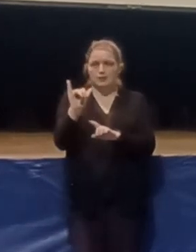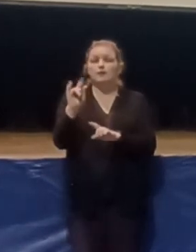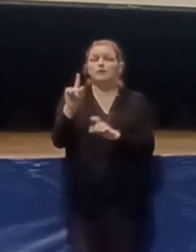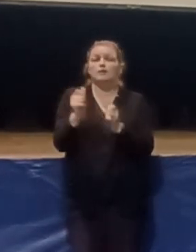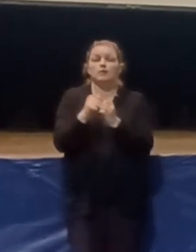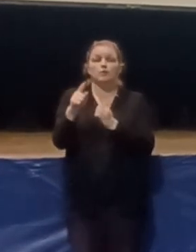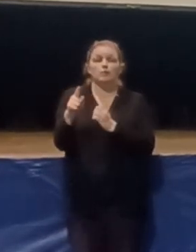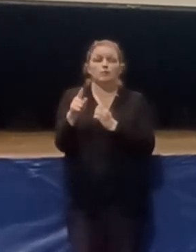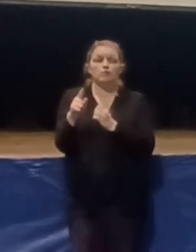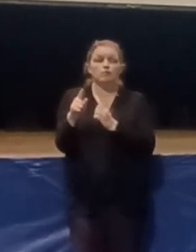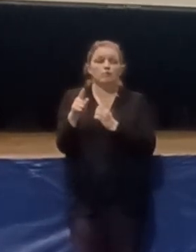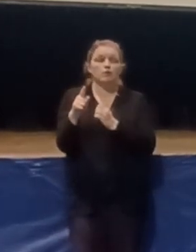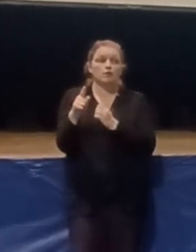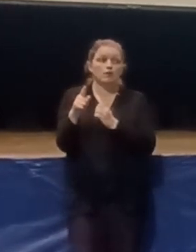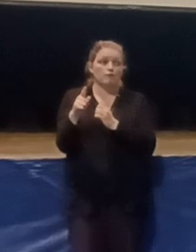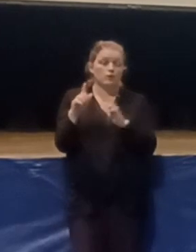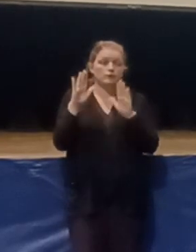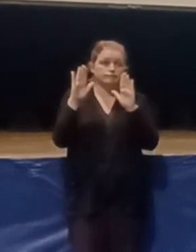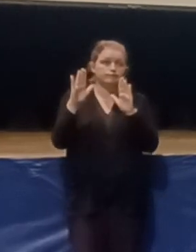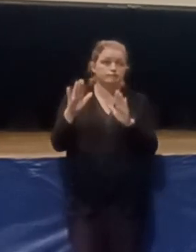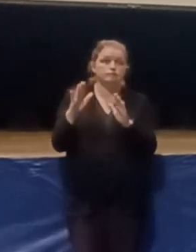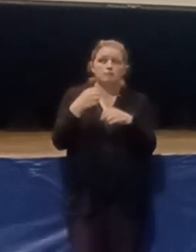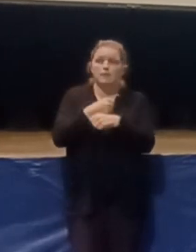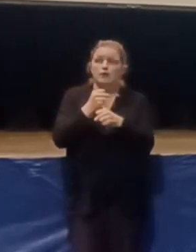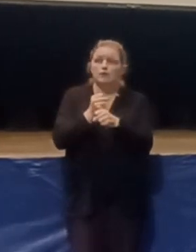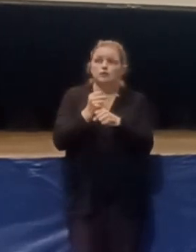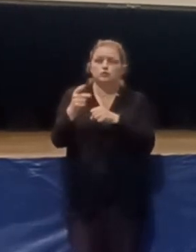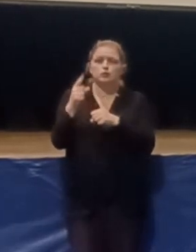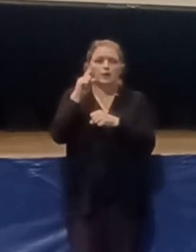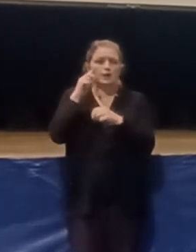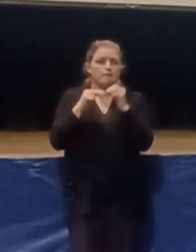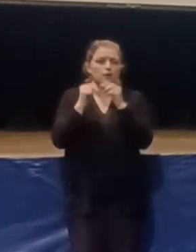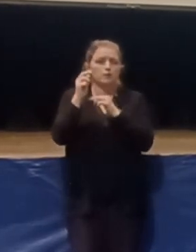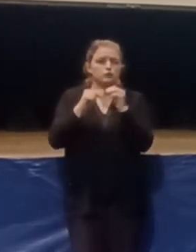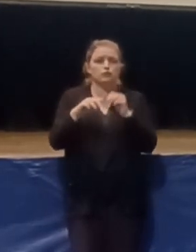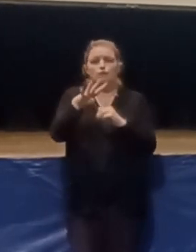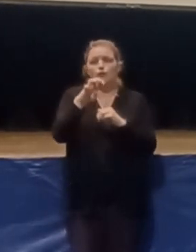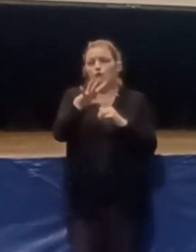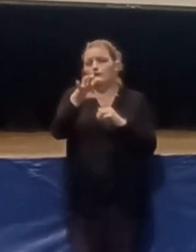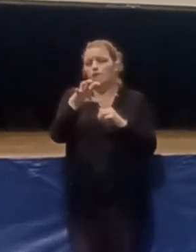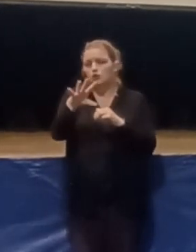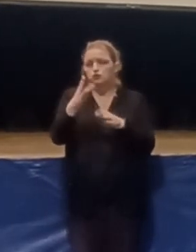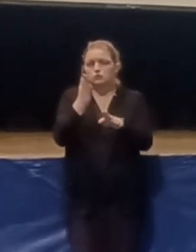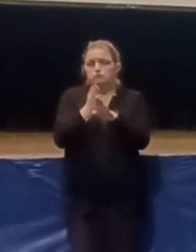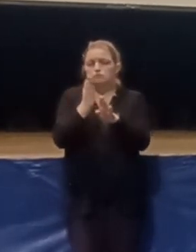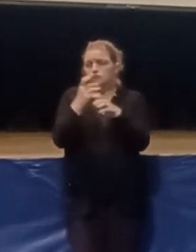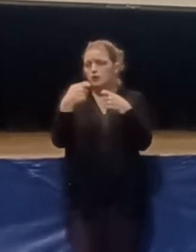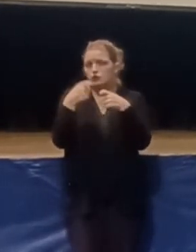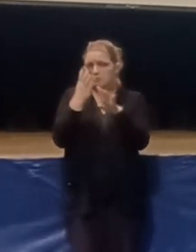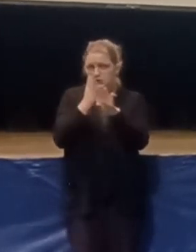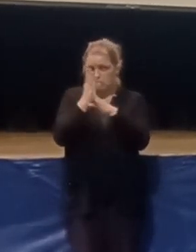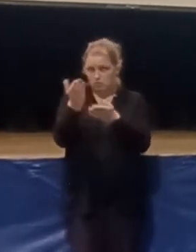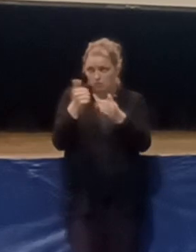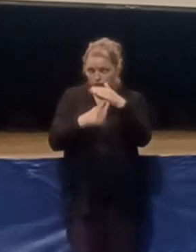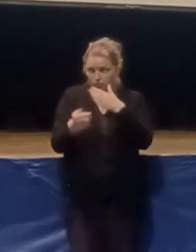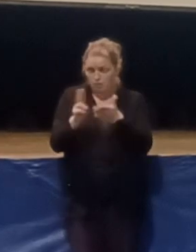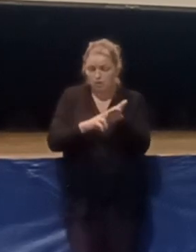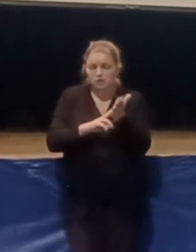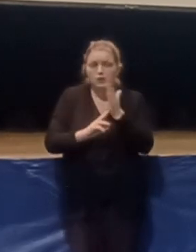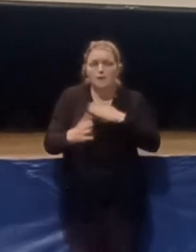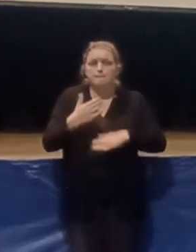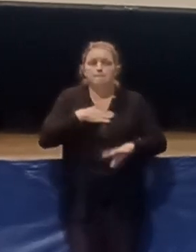with a very reputable manufacturer to build up to, I think, 400 or 500 battery electric buses under that contract. Now, my